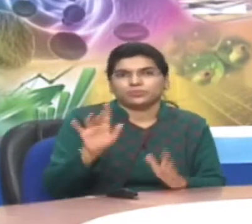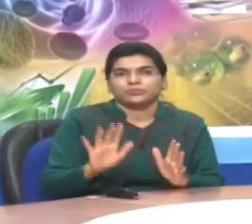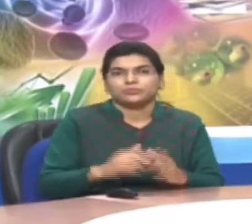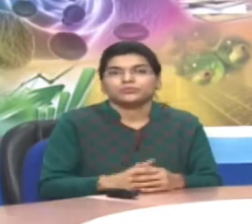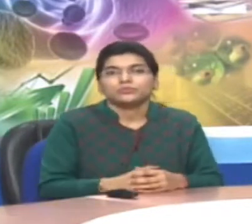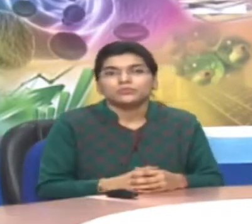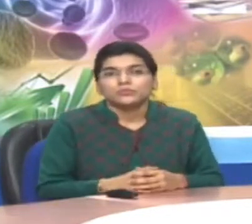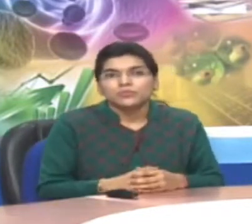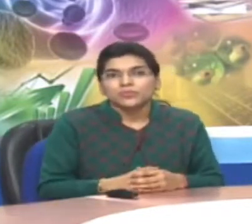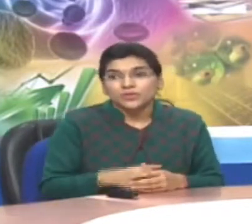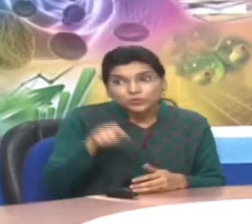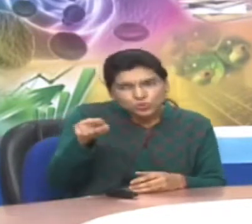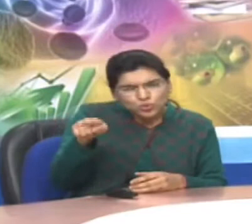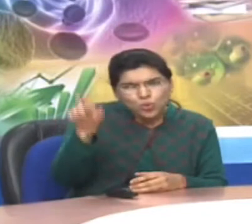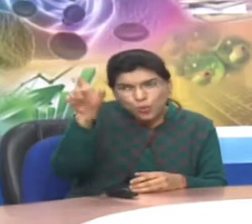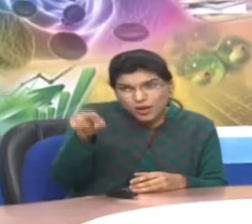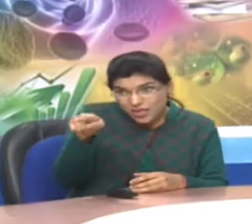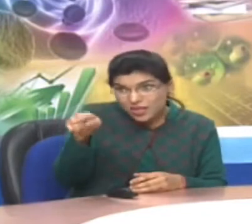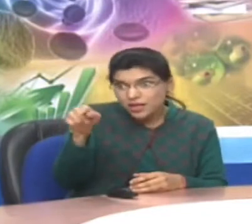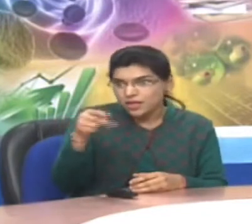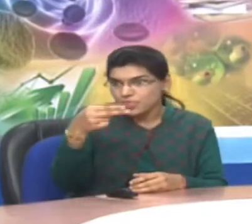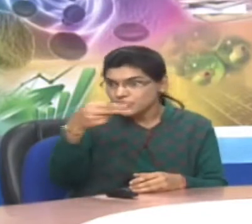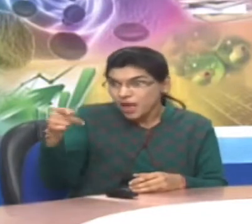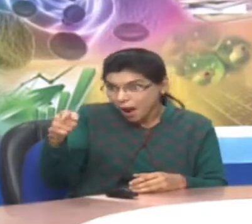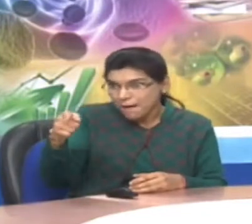I like yours better.